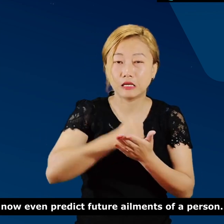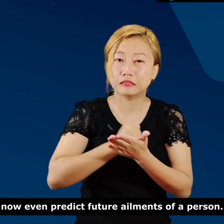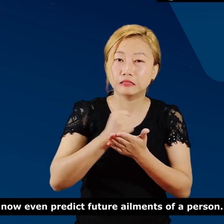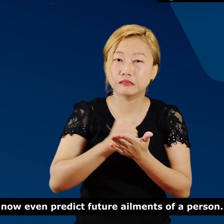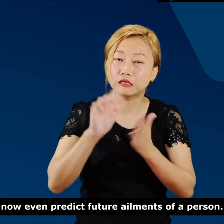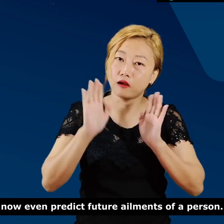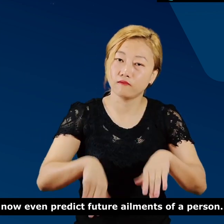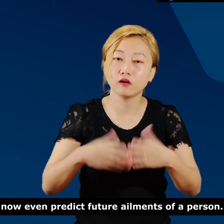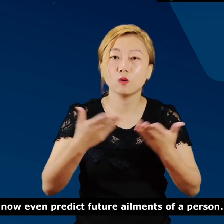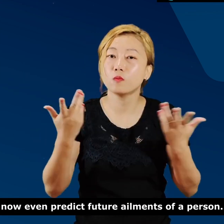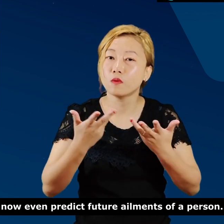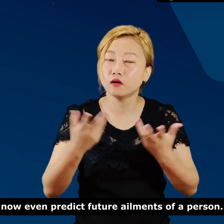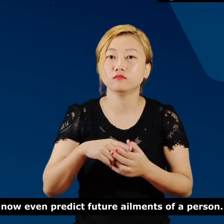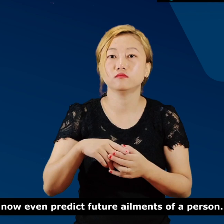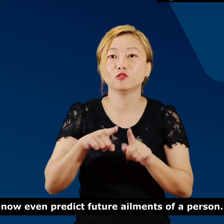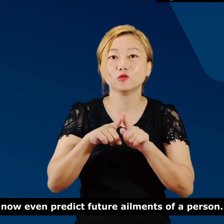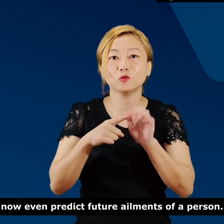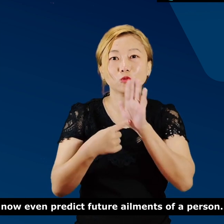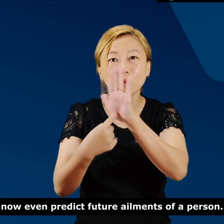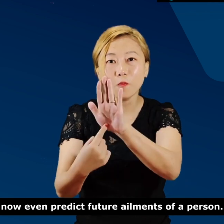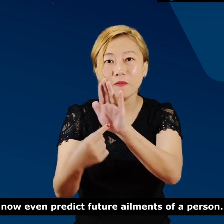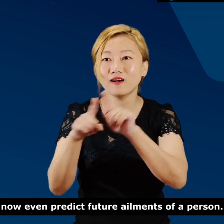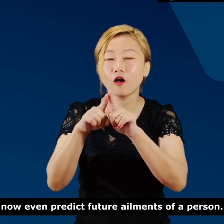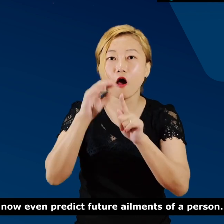With the data it can now even predict future ailments of a person.